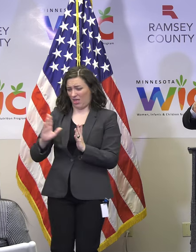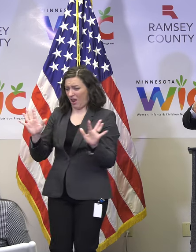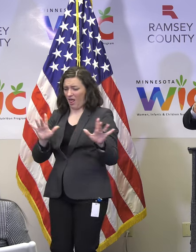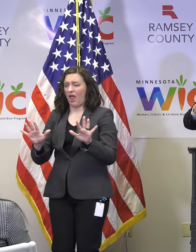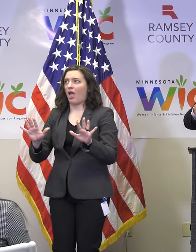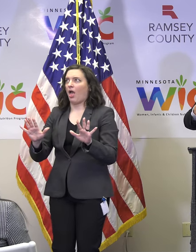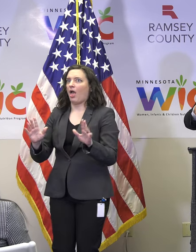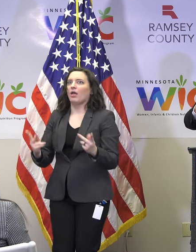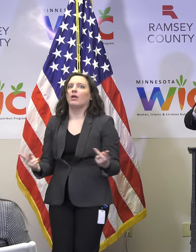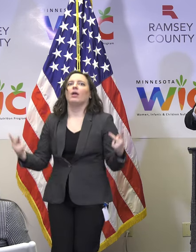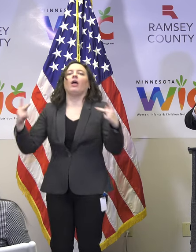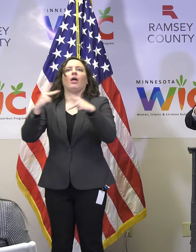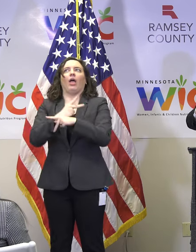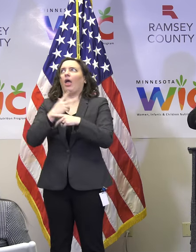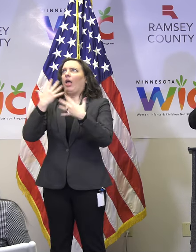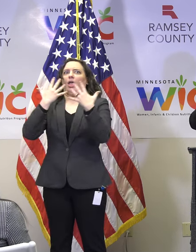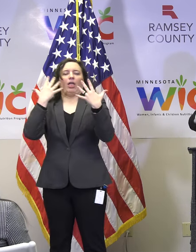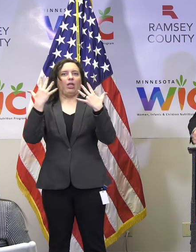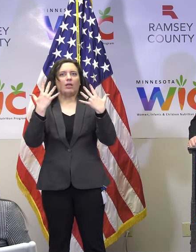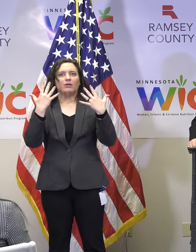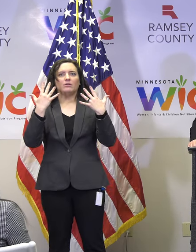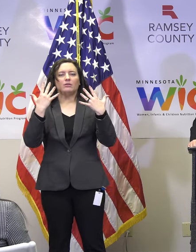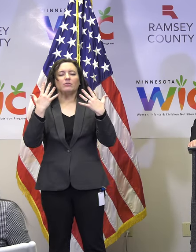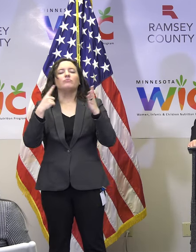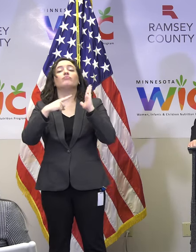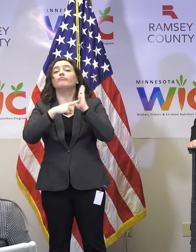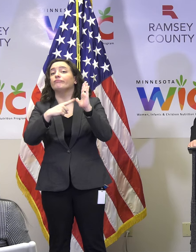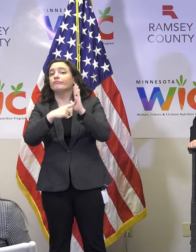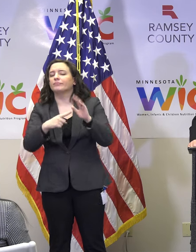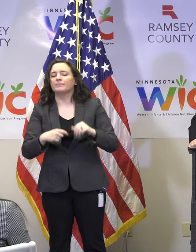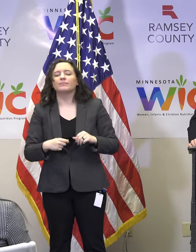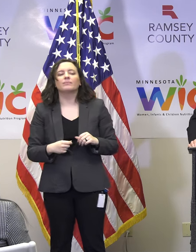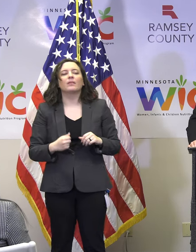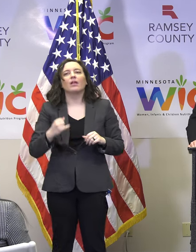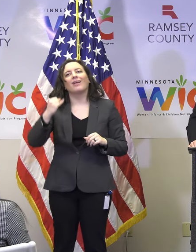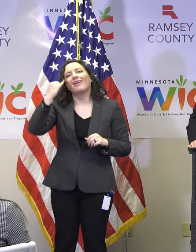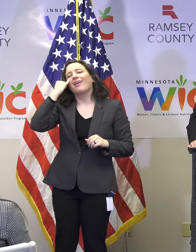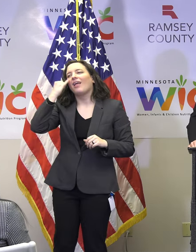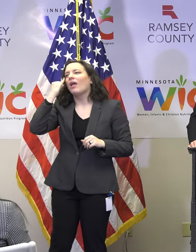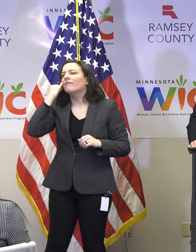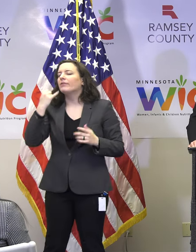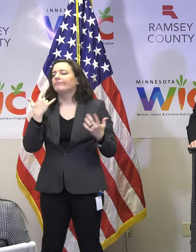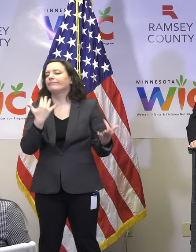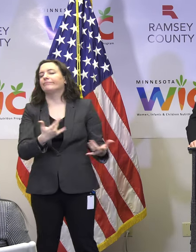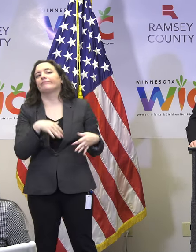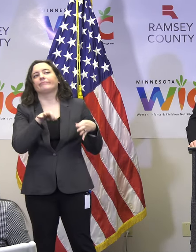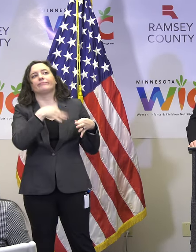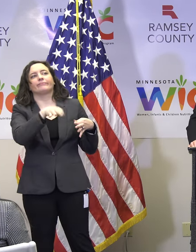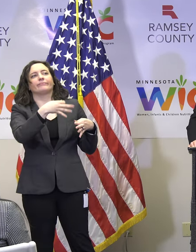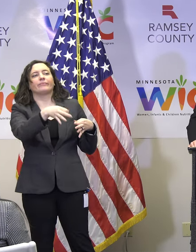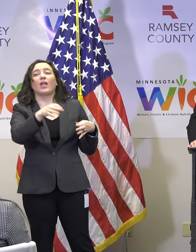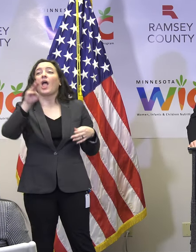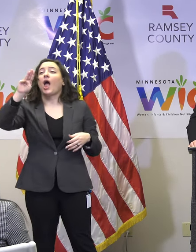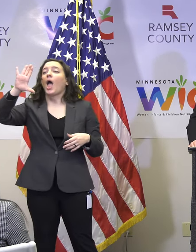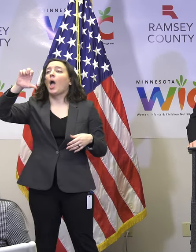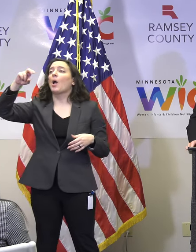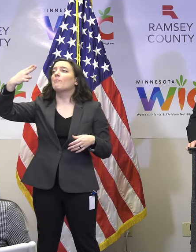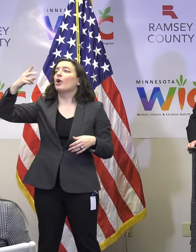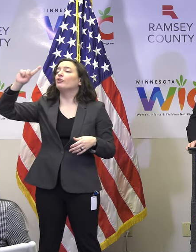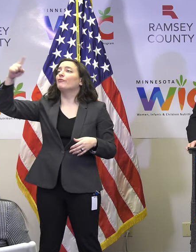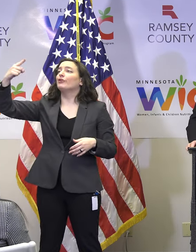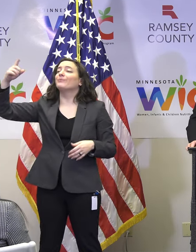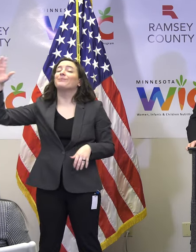problem. So, for example, if they wait until March to essentially say, here's your budget, Mr. Secretary, and it's